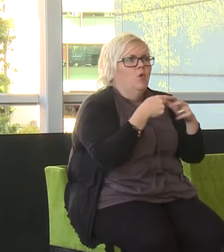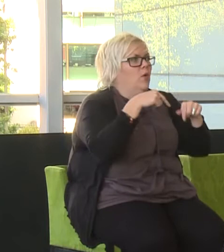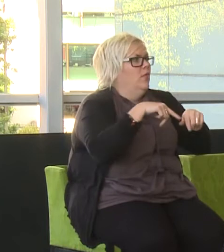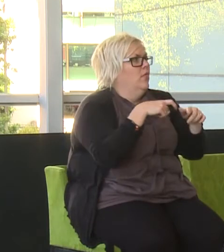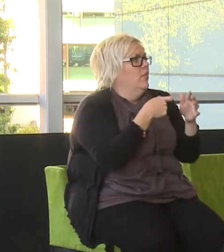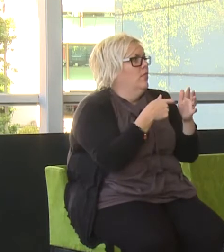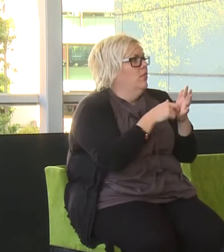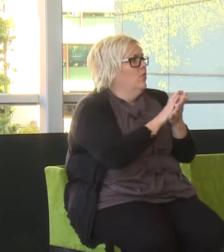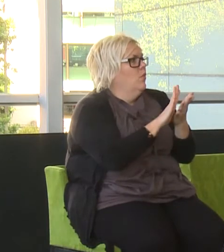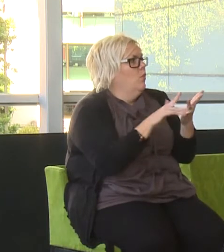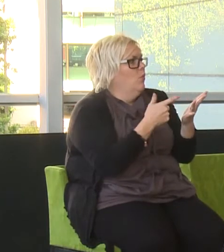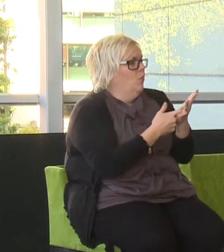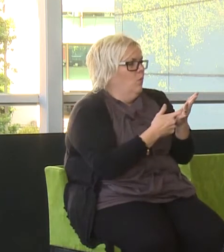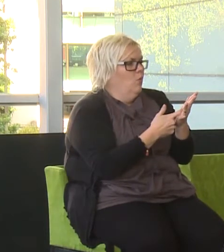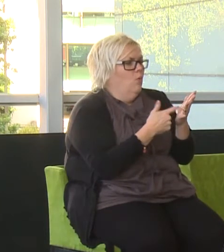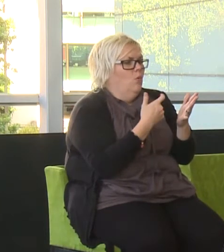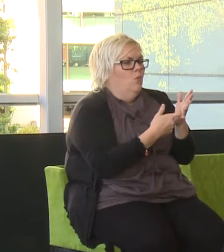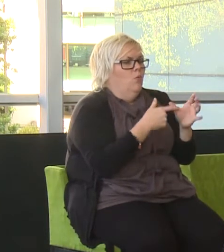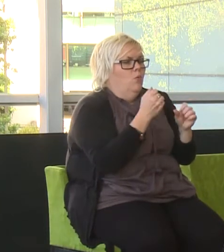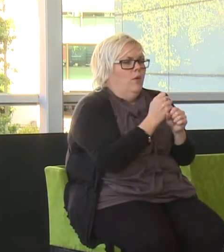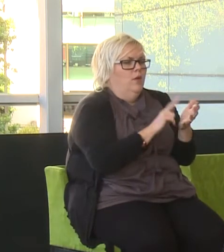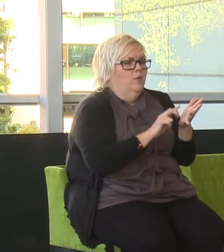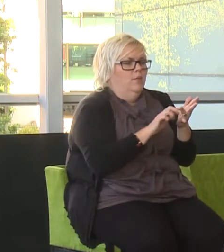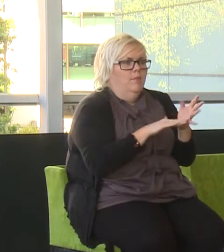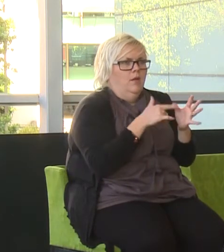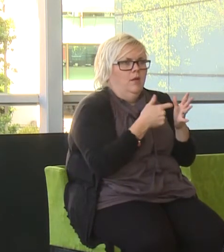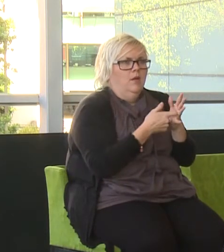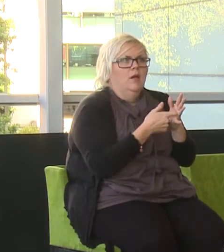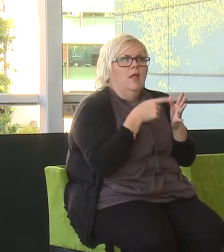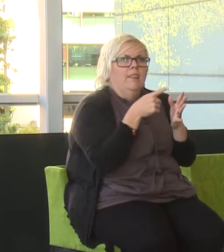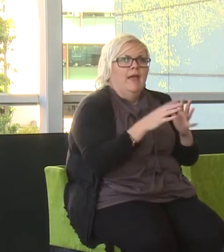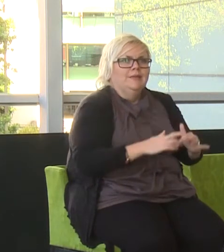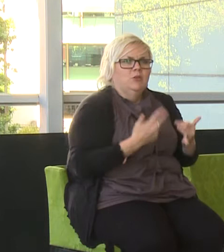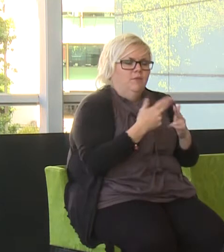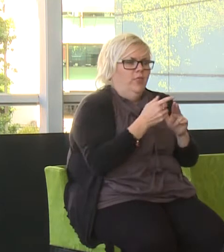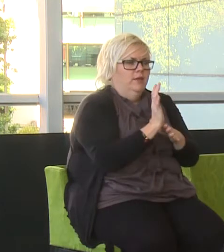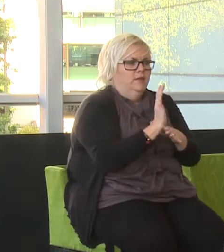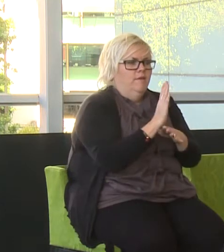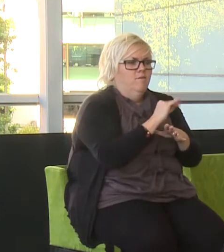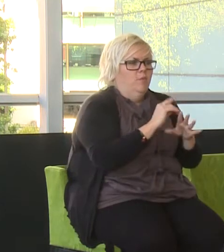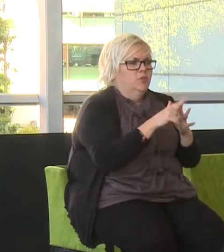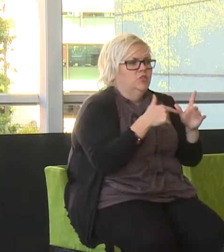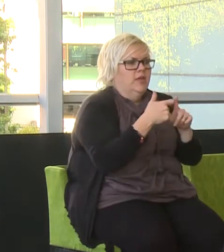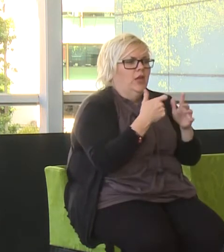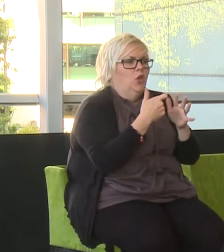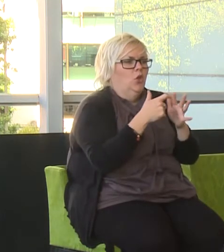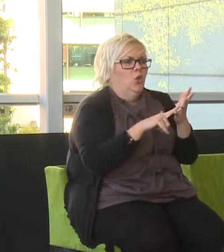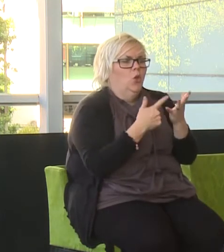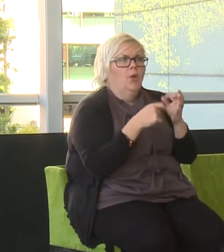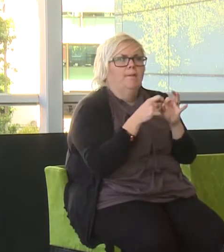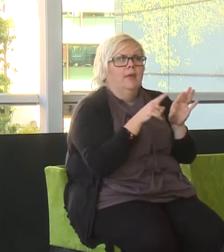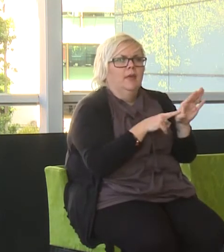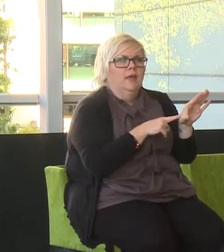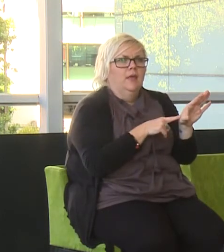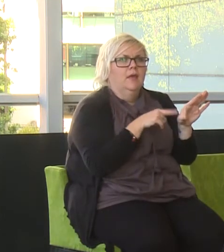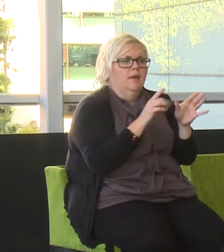Those guys had a very clear vision from day one. The inspiration for this picture was drawn from the art of Jack Kirby, one of Marvel's most